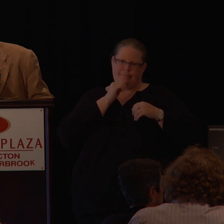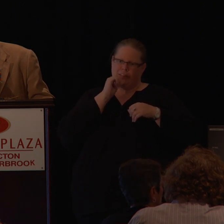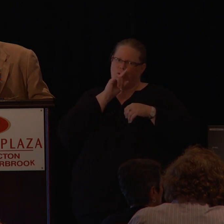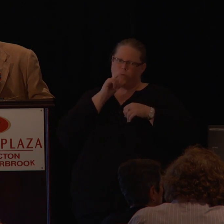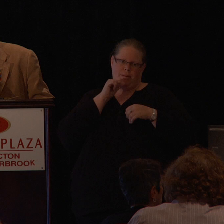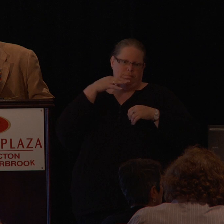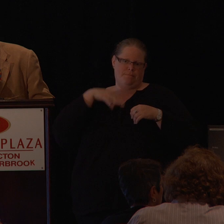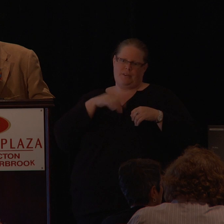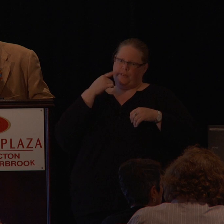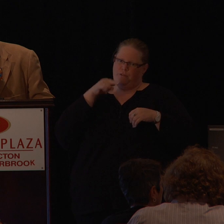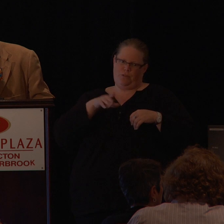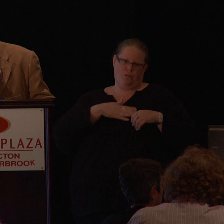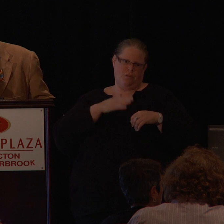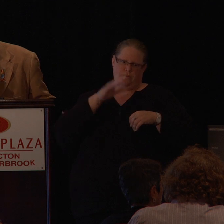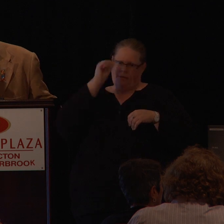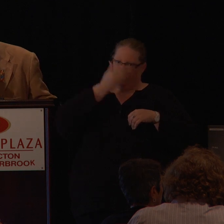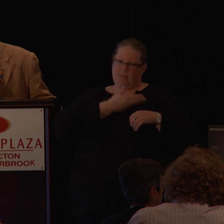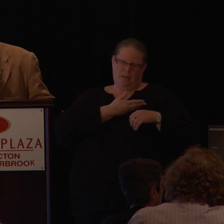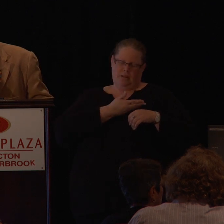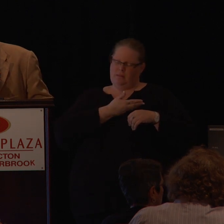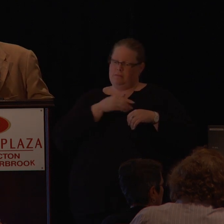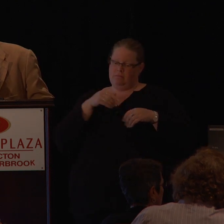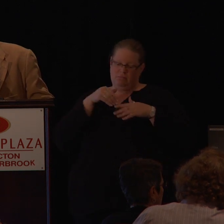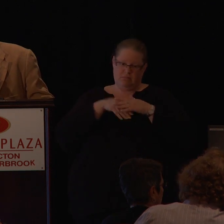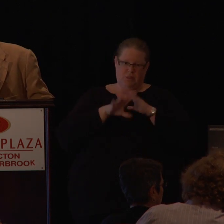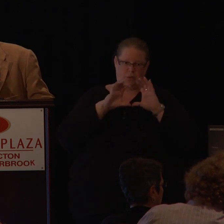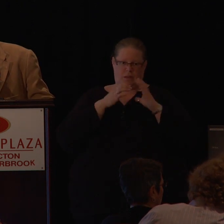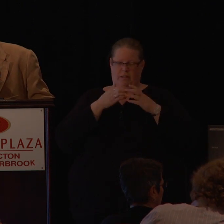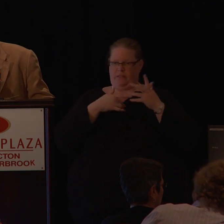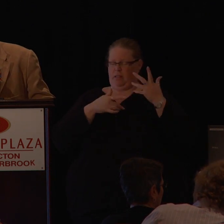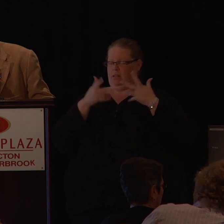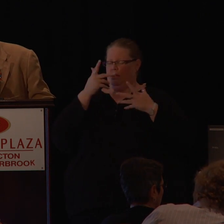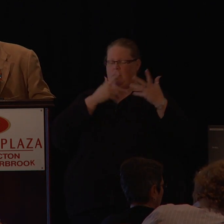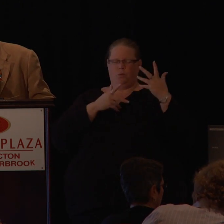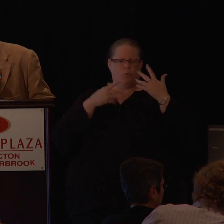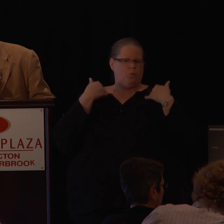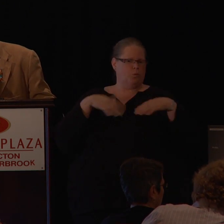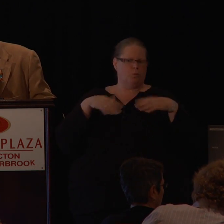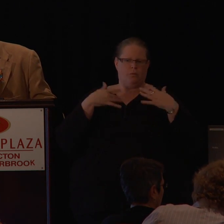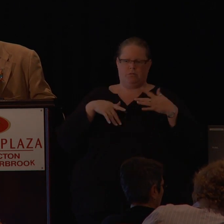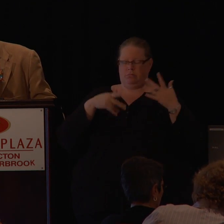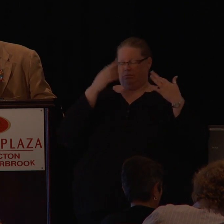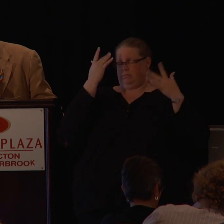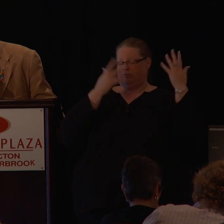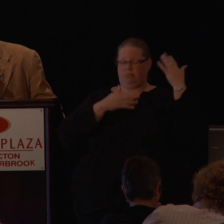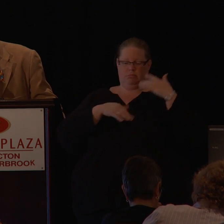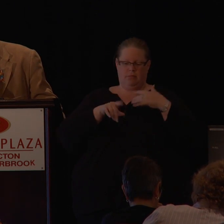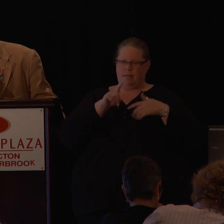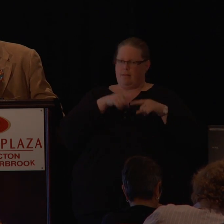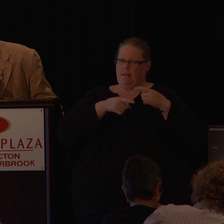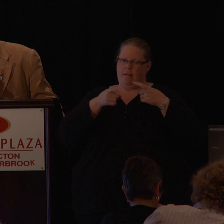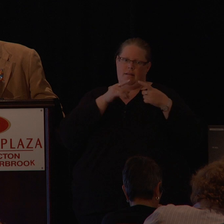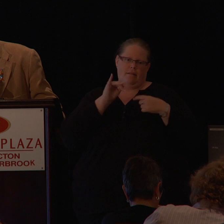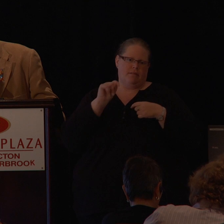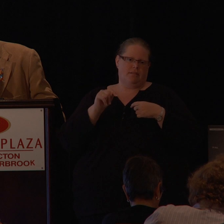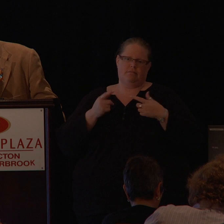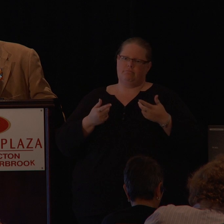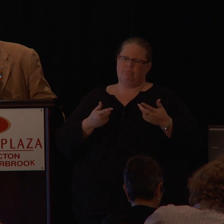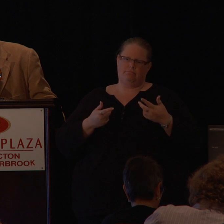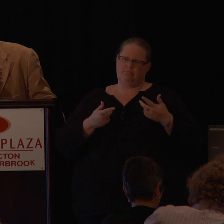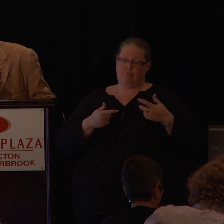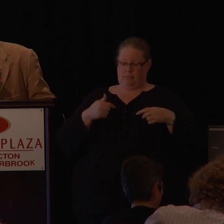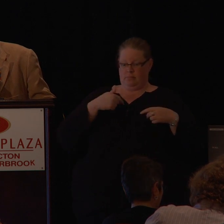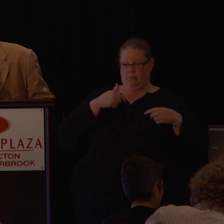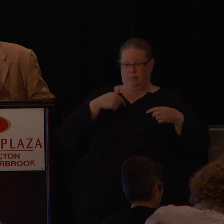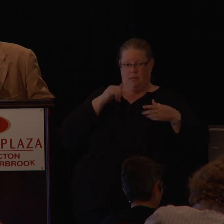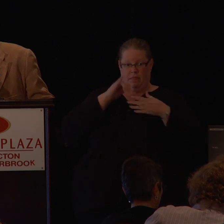not beneficial for him. There's too much going on in the mainstream classroom for our son. I didn't even